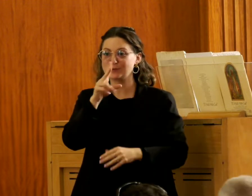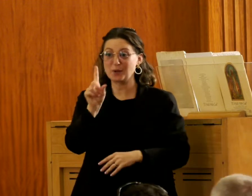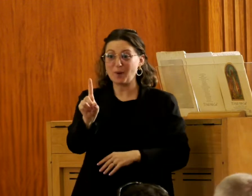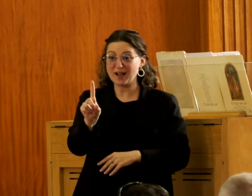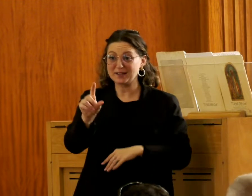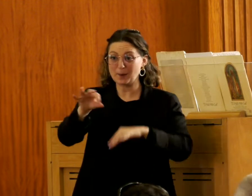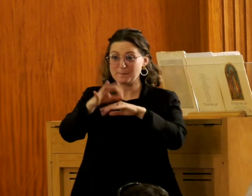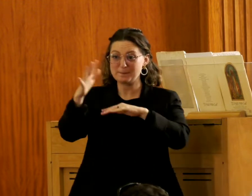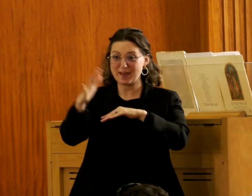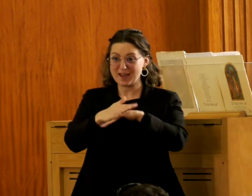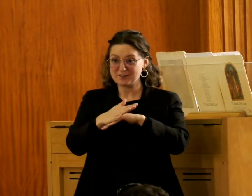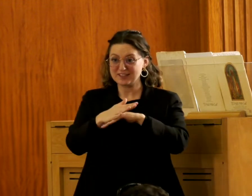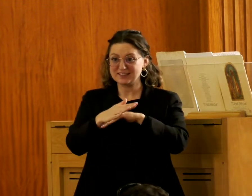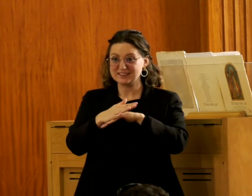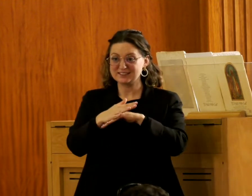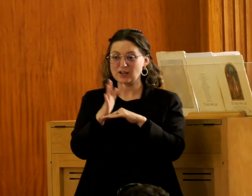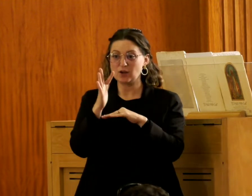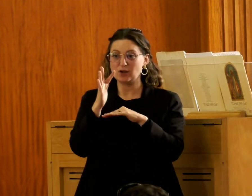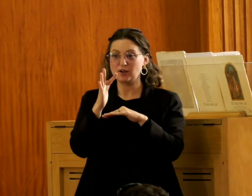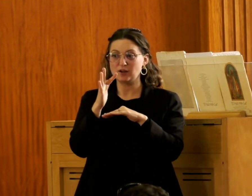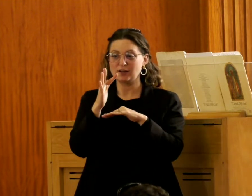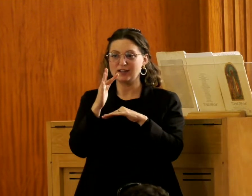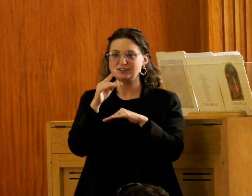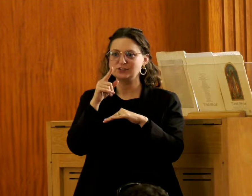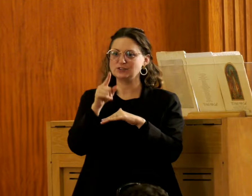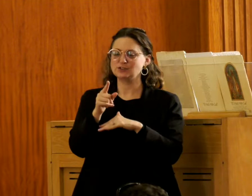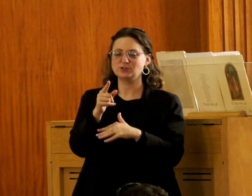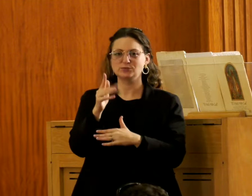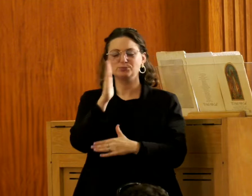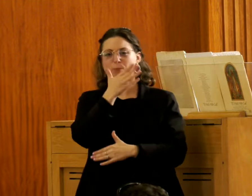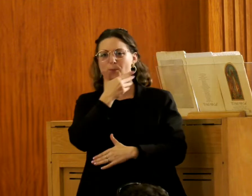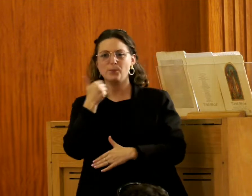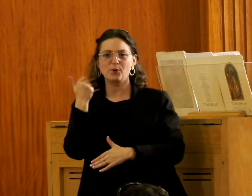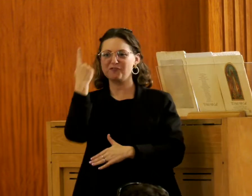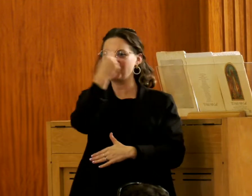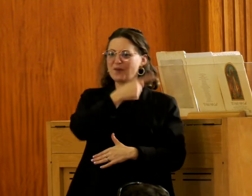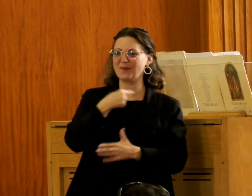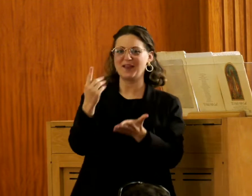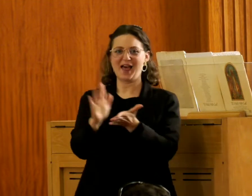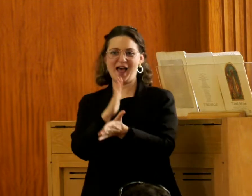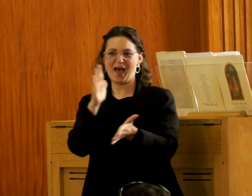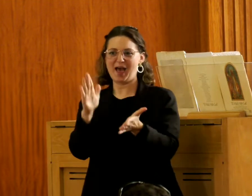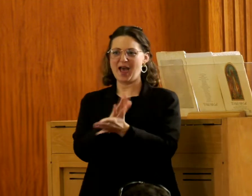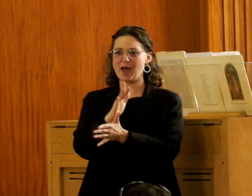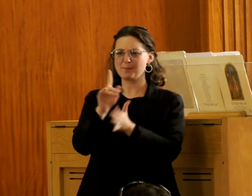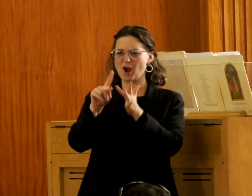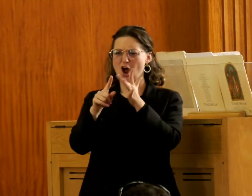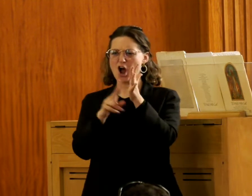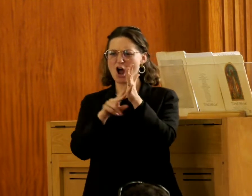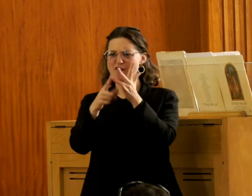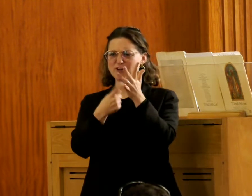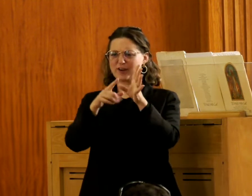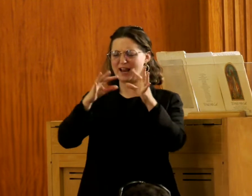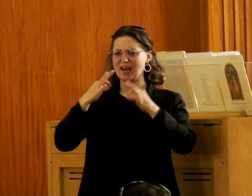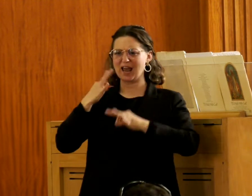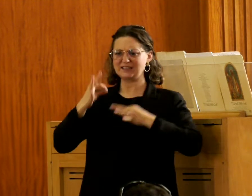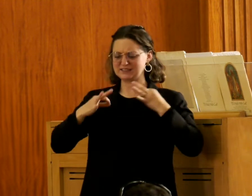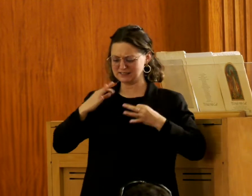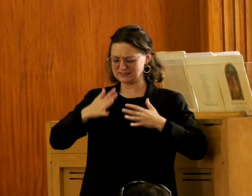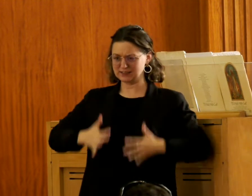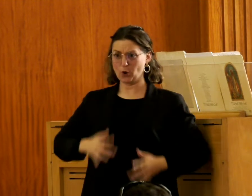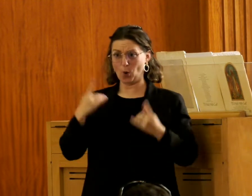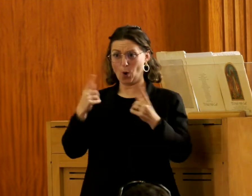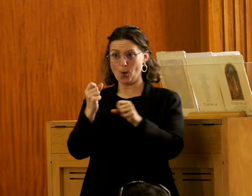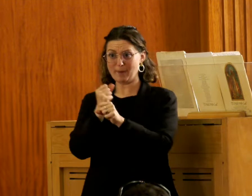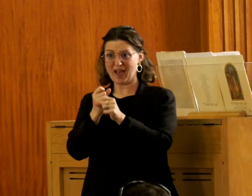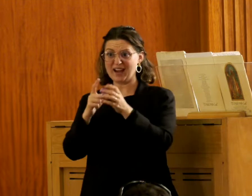She was married. When she was married, she was a picture of beauty and happiness, an ivory lace gown, handmade by